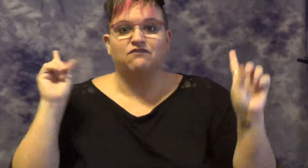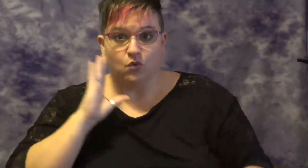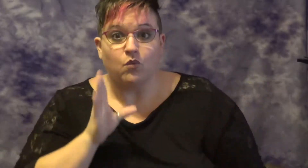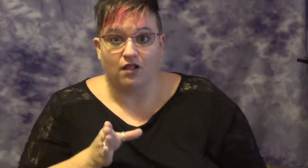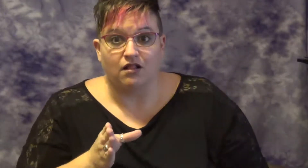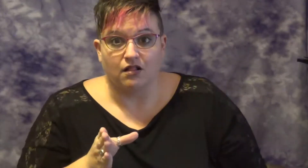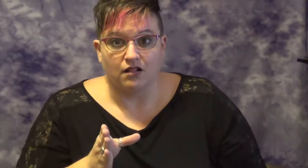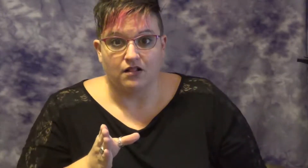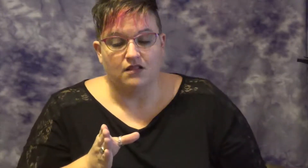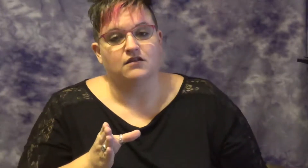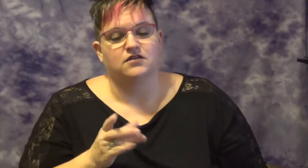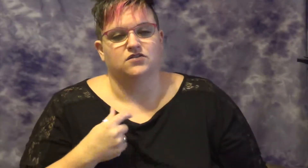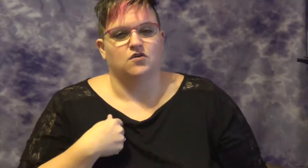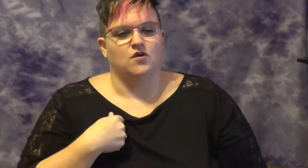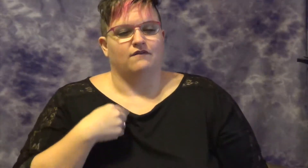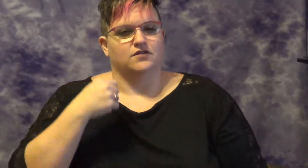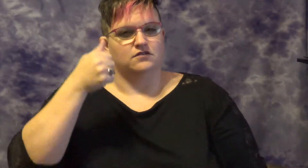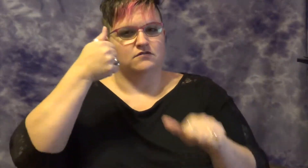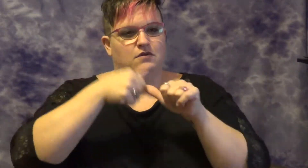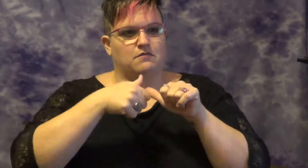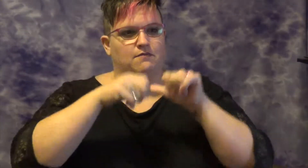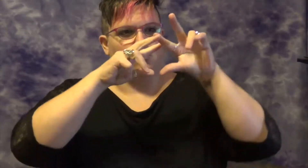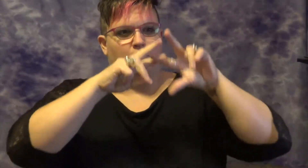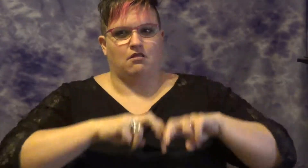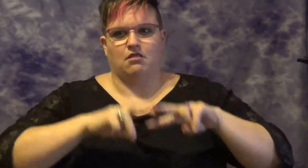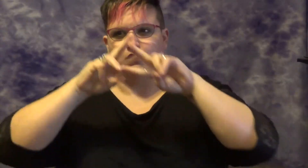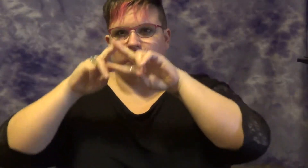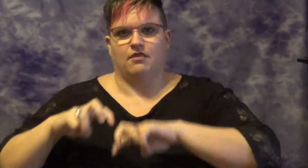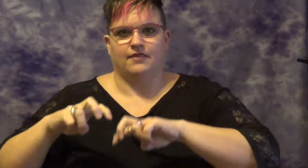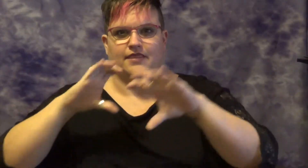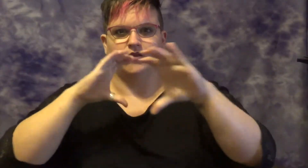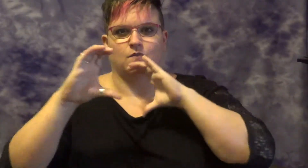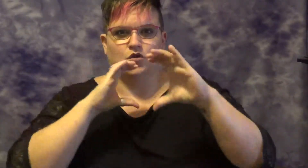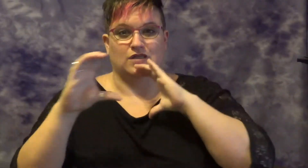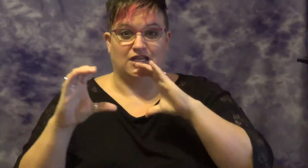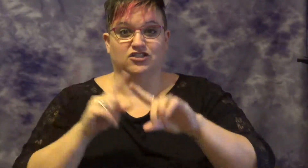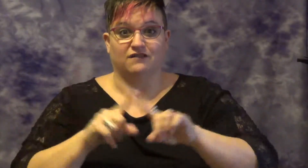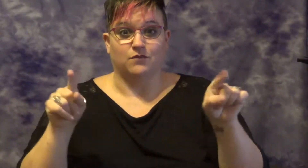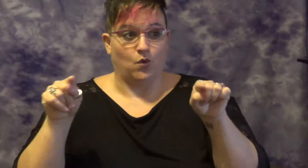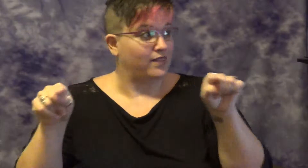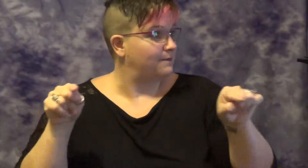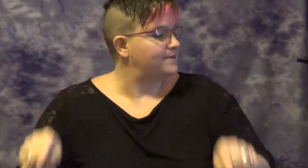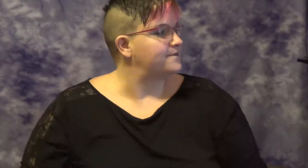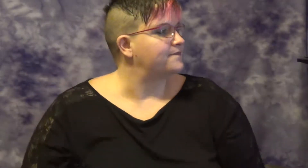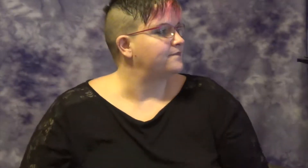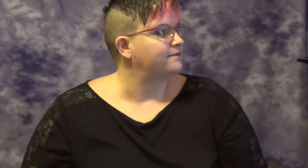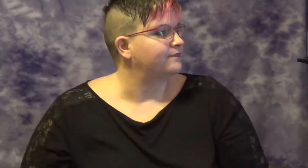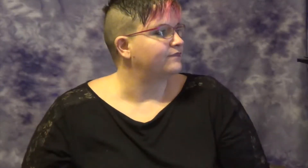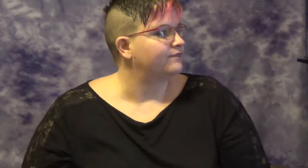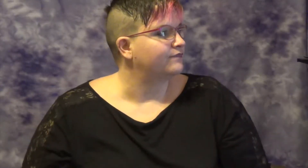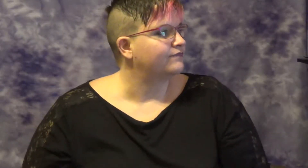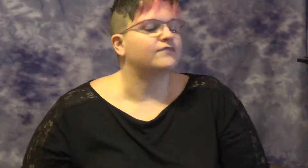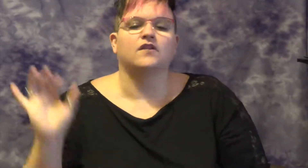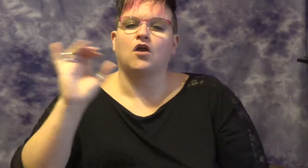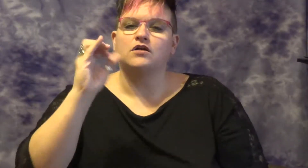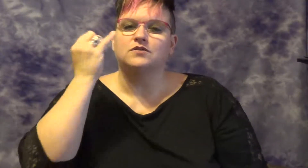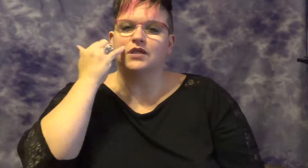and their communication will be different as well, how you handle that. So you need to make sure that you are also looking at that from those two perspectives.